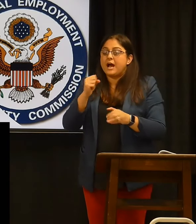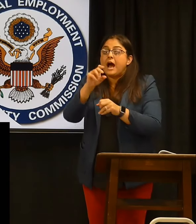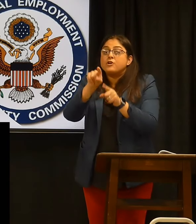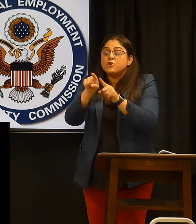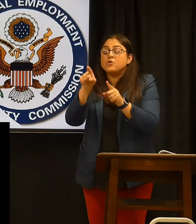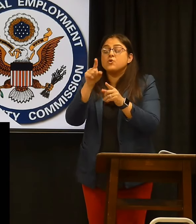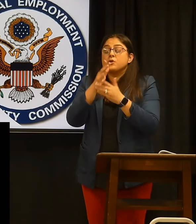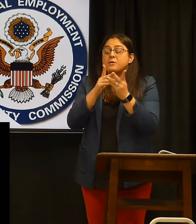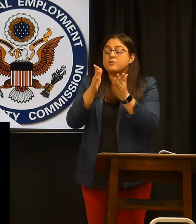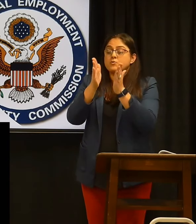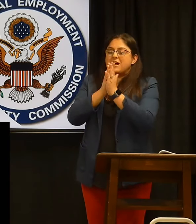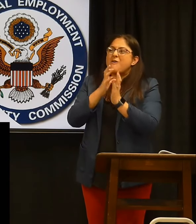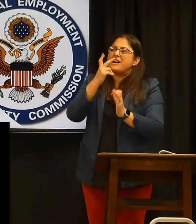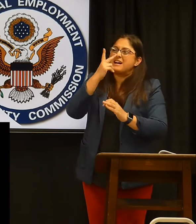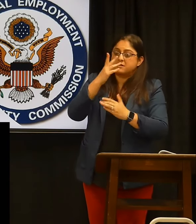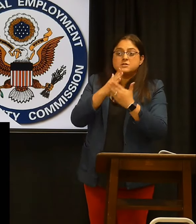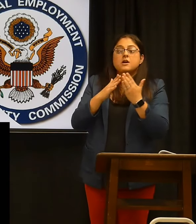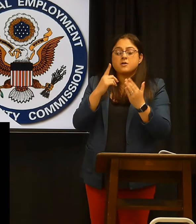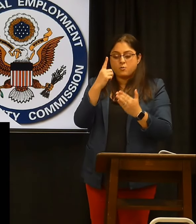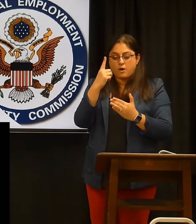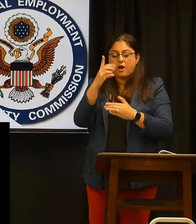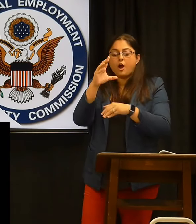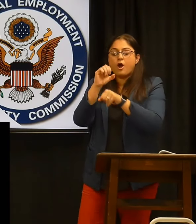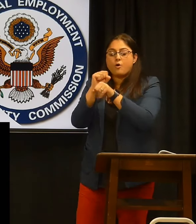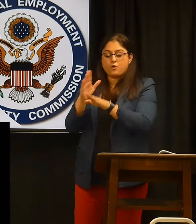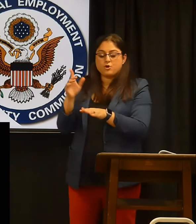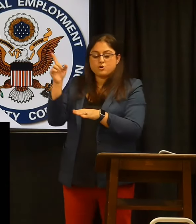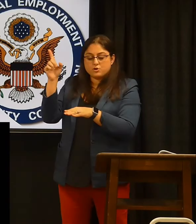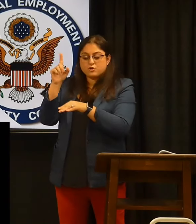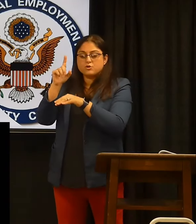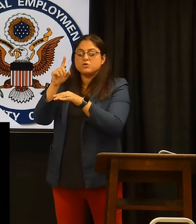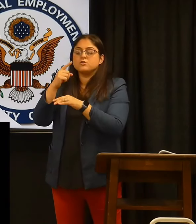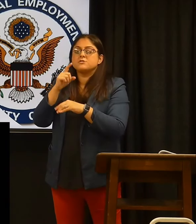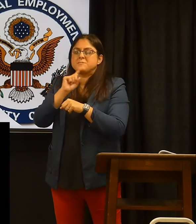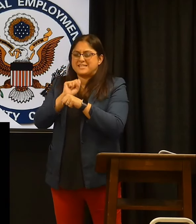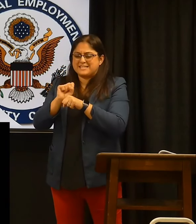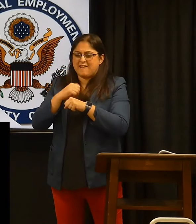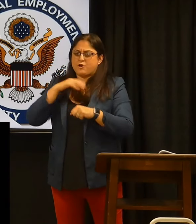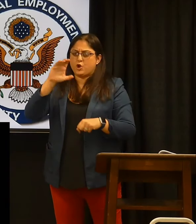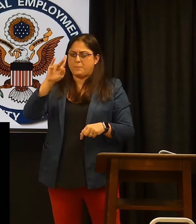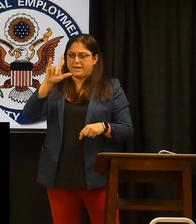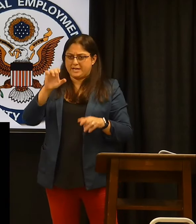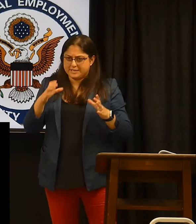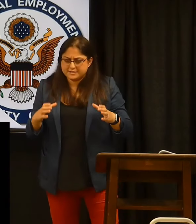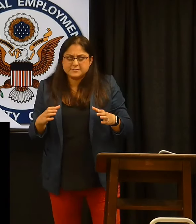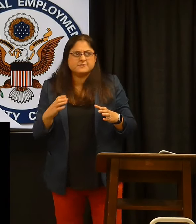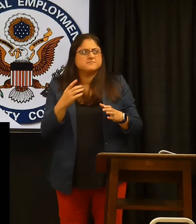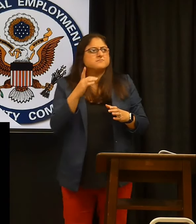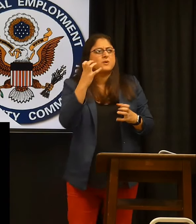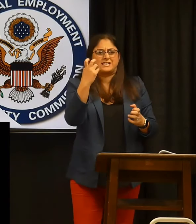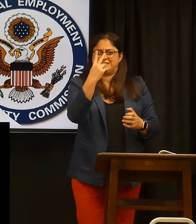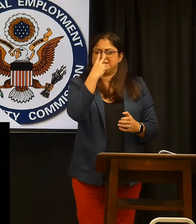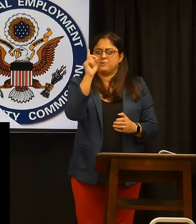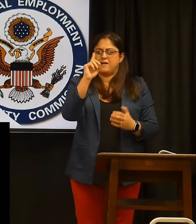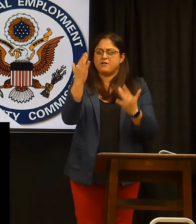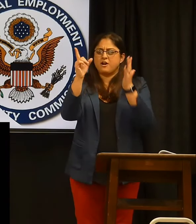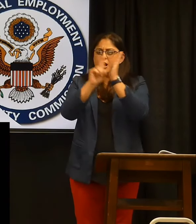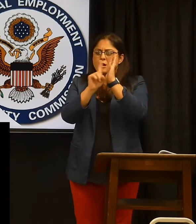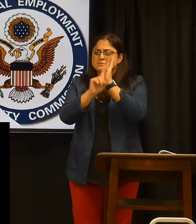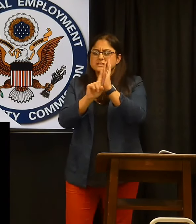It's important to make things visual in your office, in your workspace. If you have